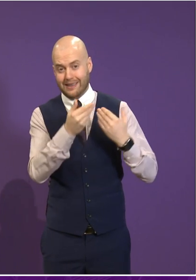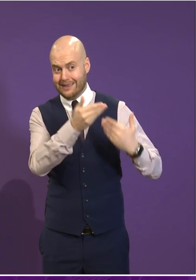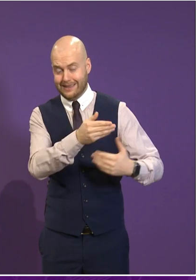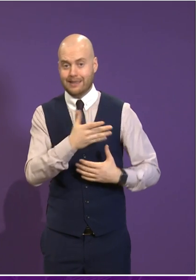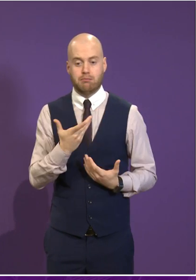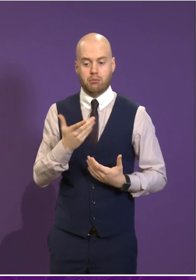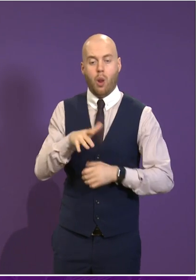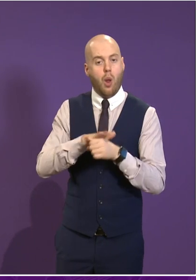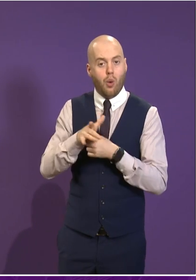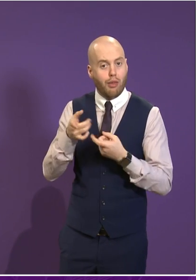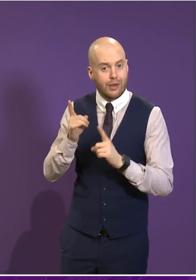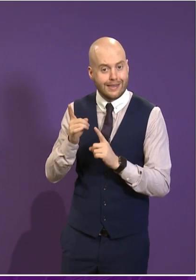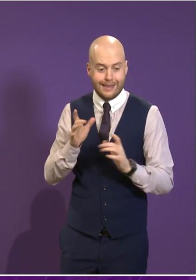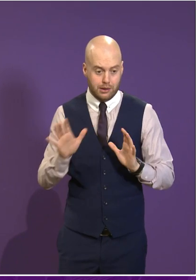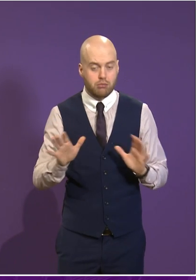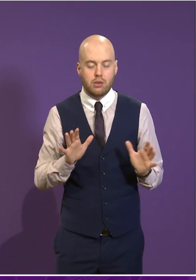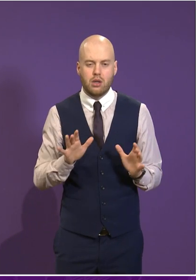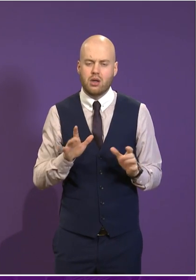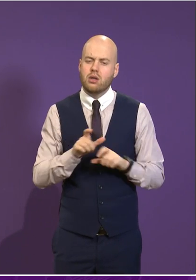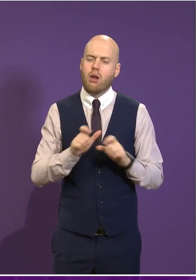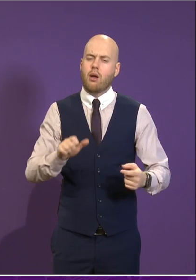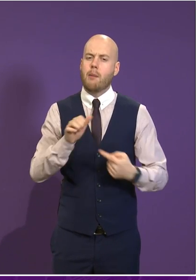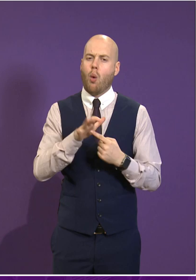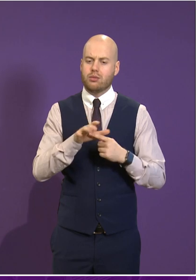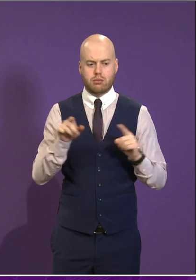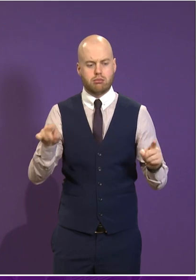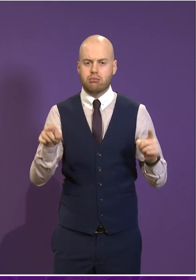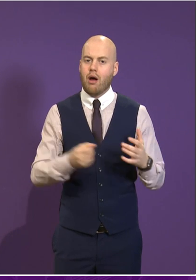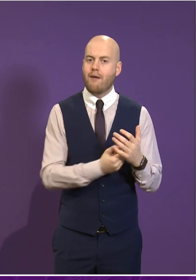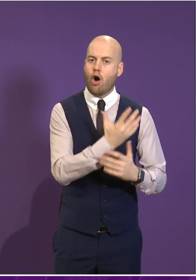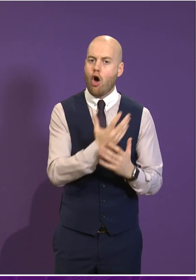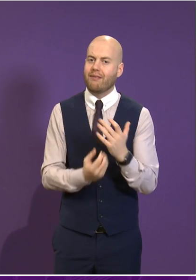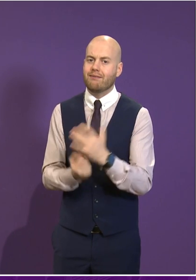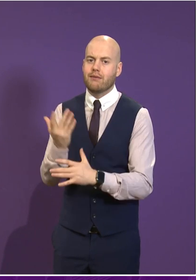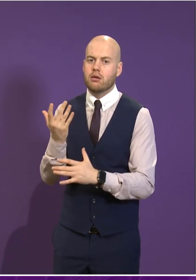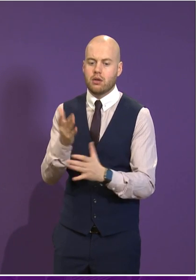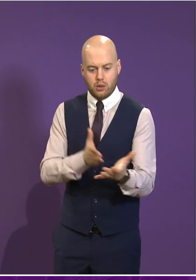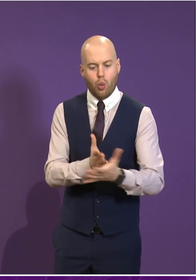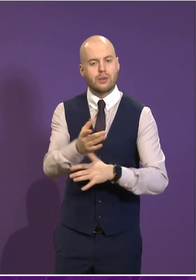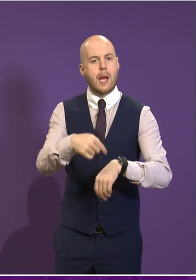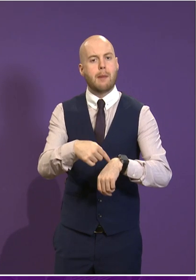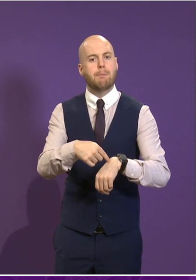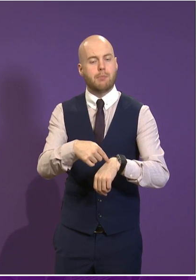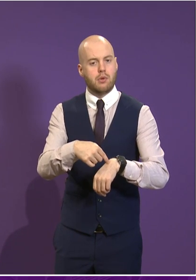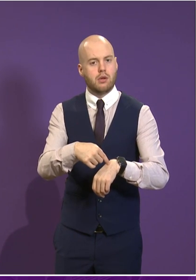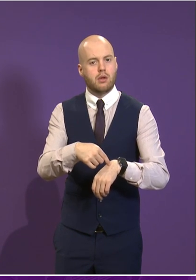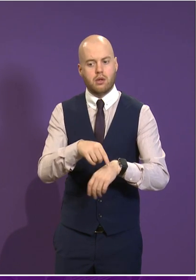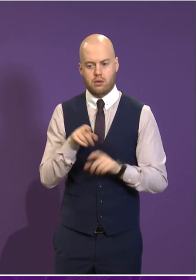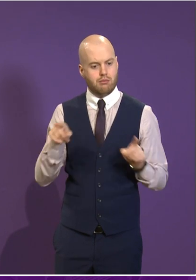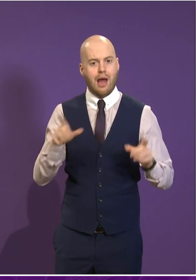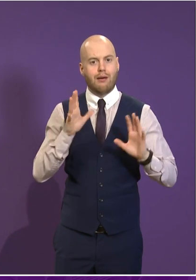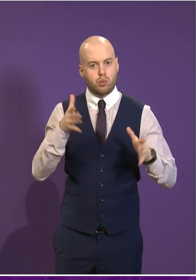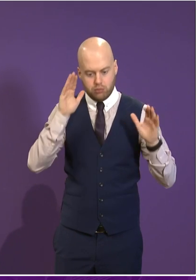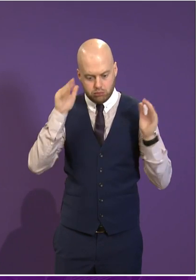know, local authorities, it is important that they, you know, evolve over time, where we're actually focused on what it